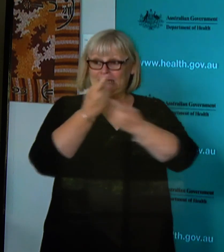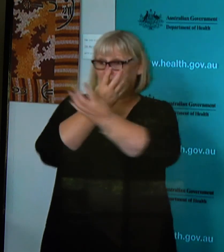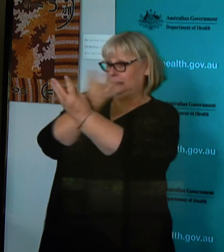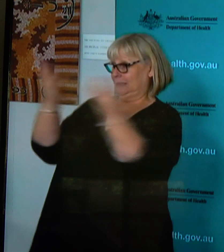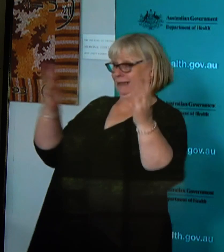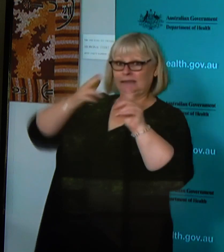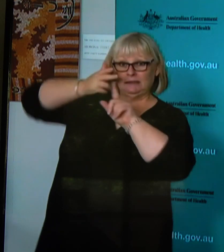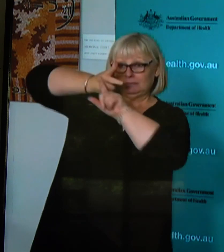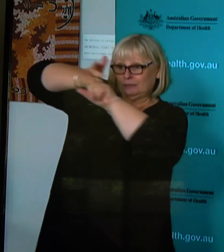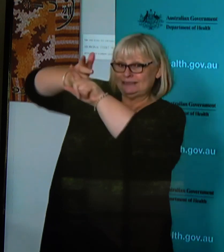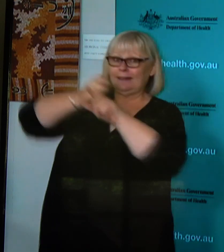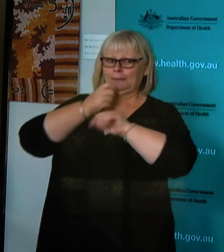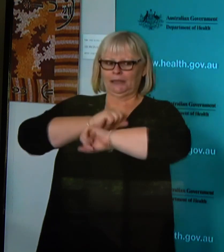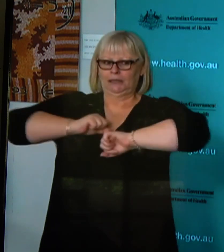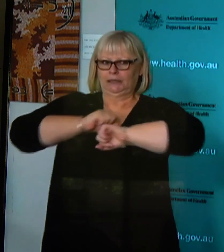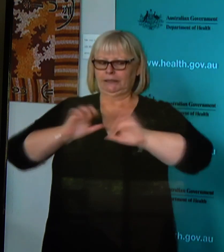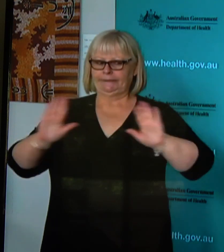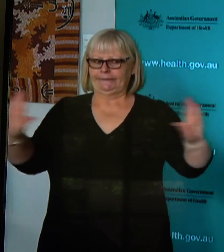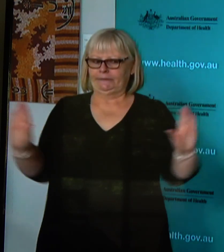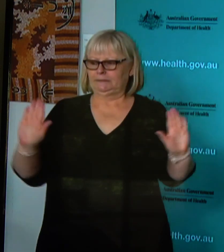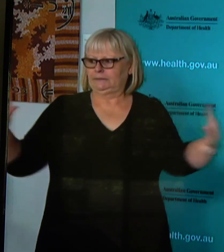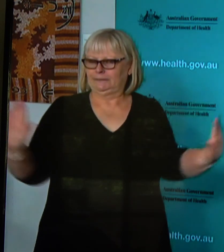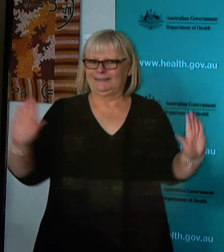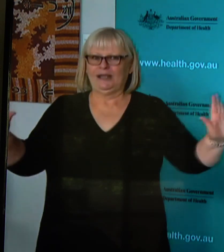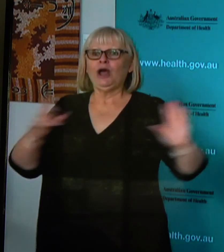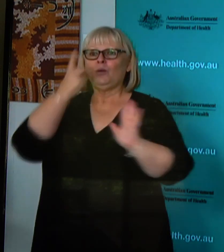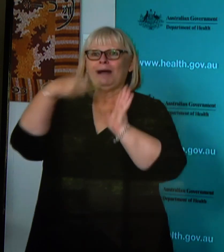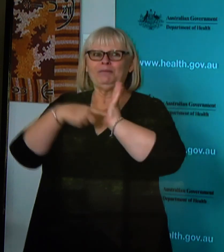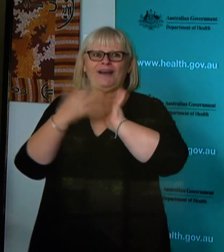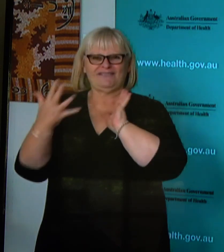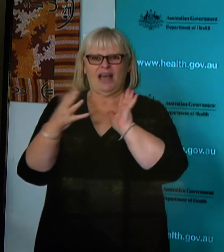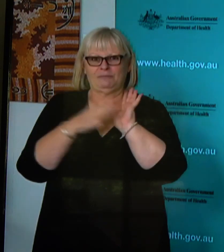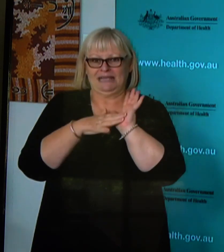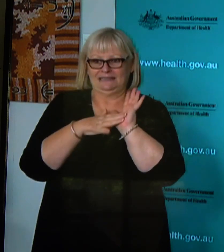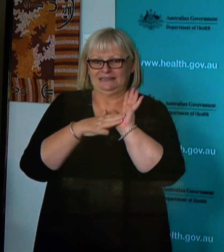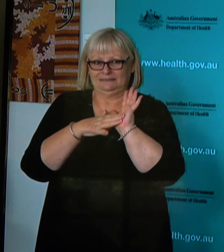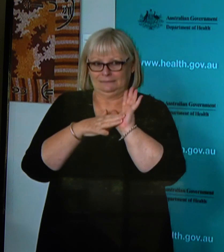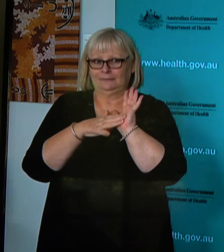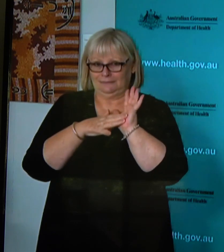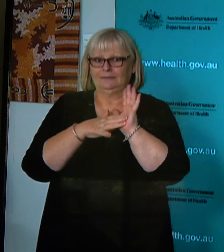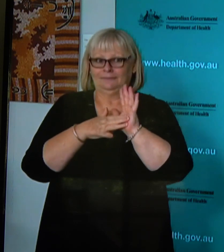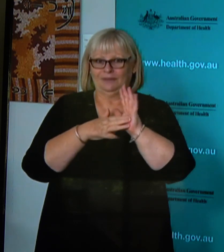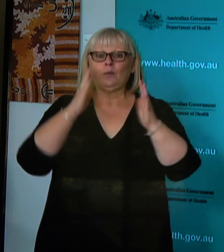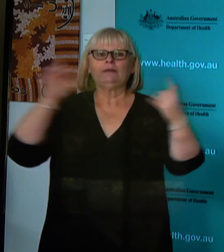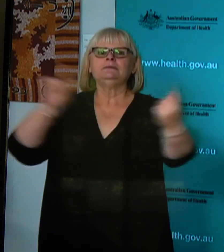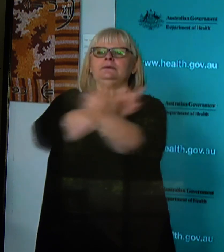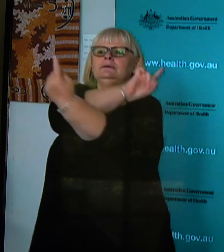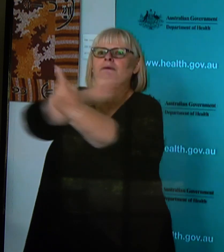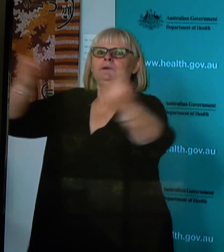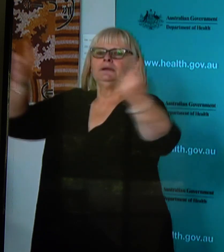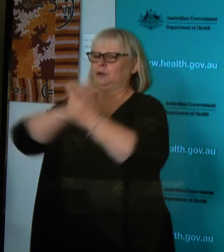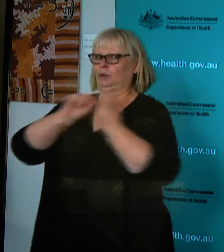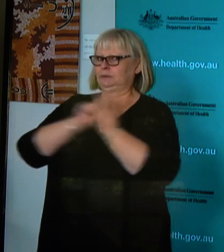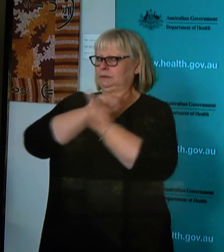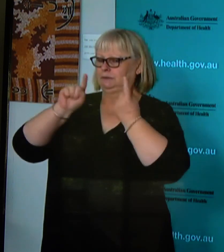gallery here doing this now, having social distancing, 1.5 metres away from everyone whenever that is possible.